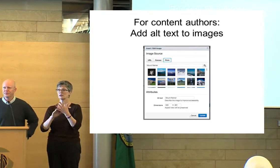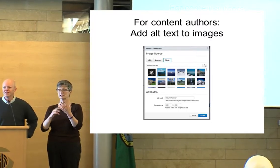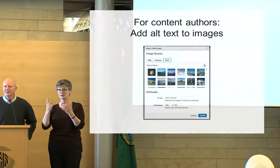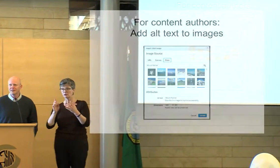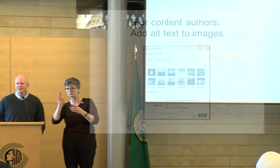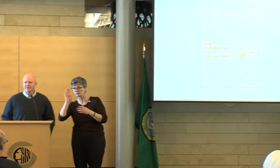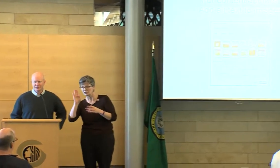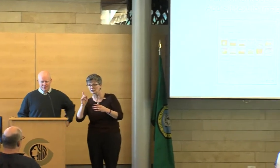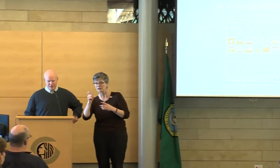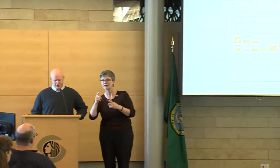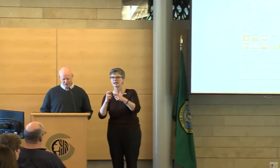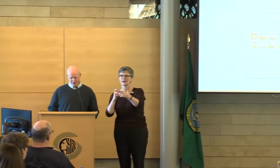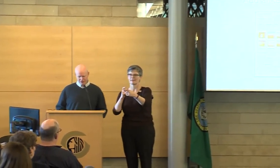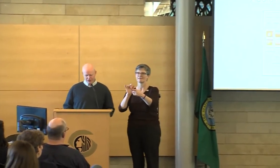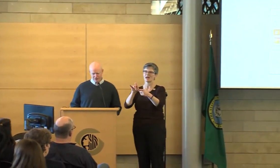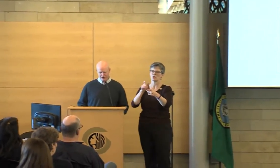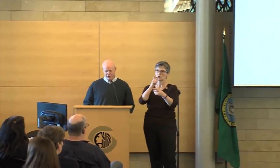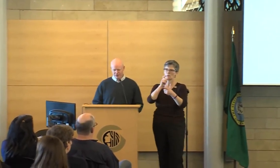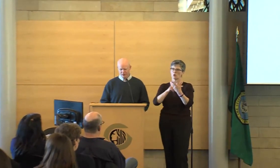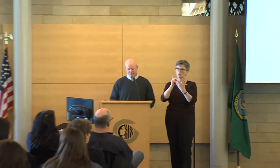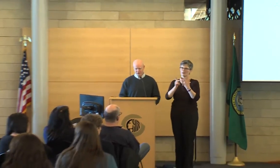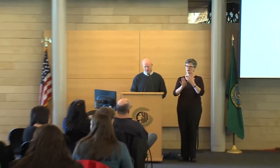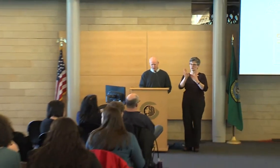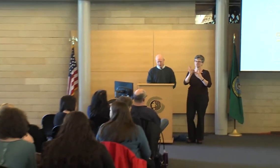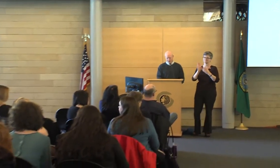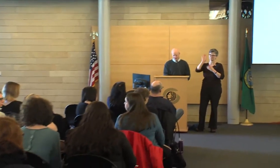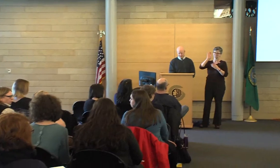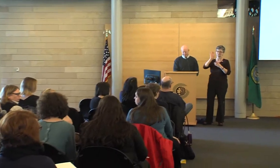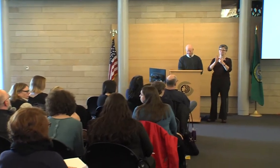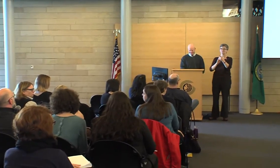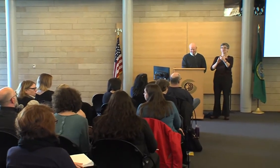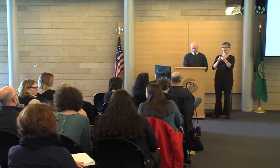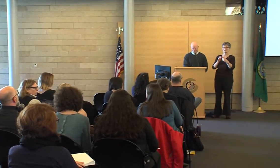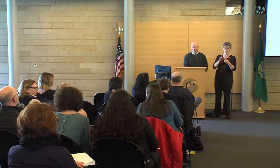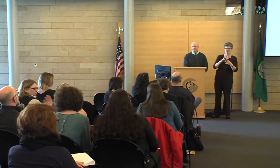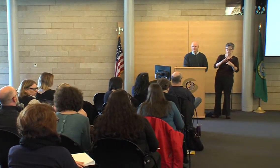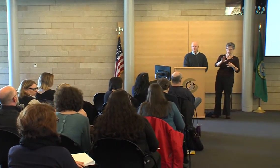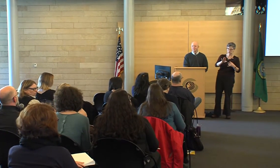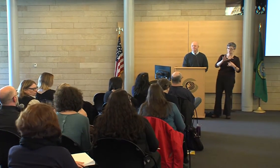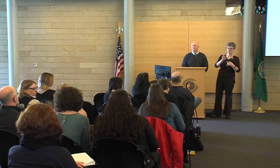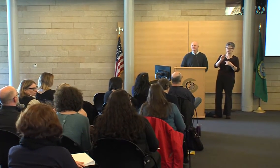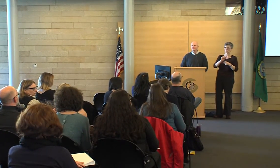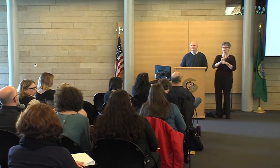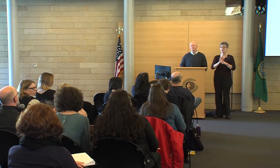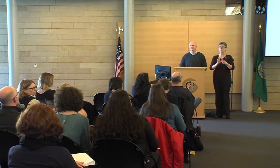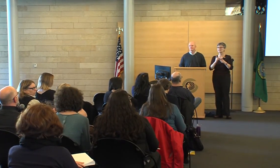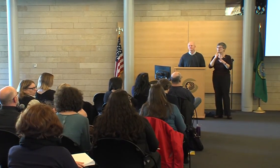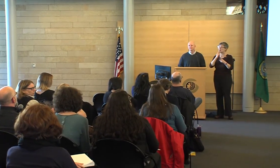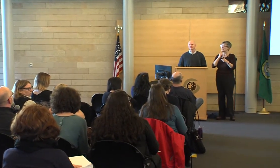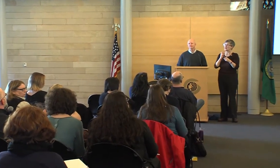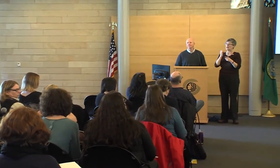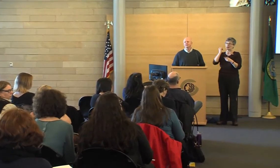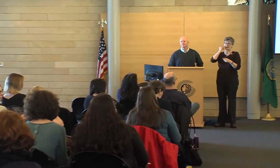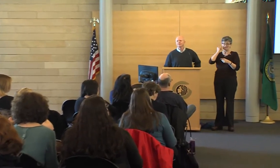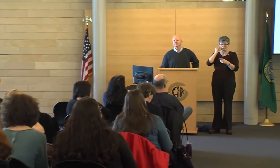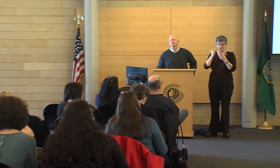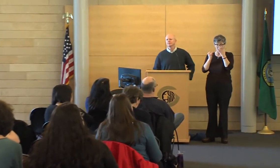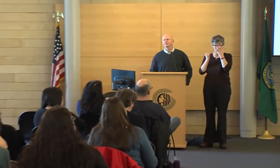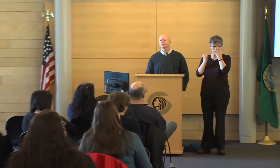for that somewhere. Sometimes it's called alt text, sometimes alternate text, sometimes text description, things like that.